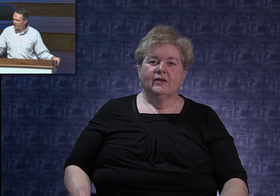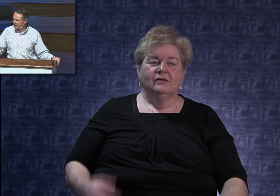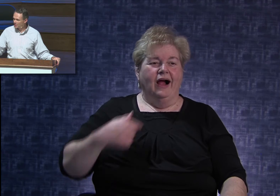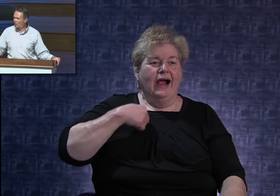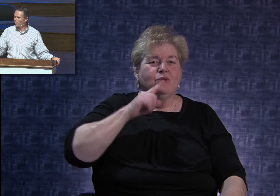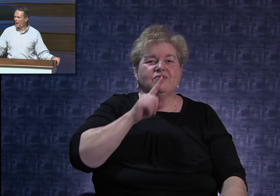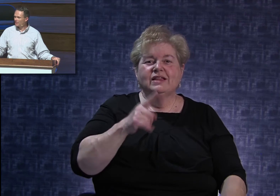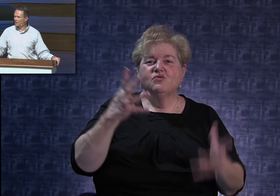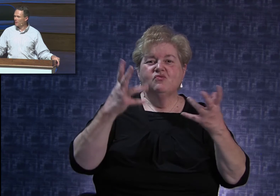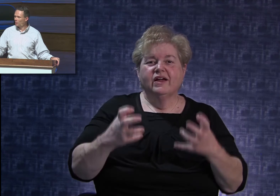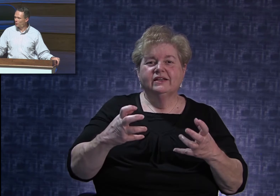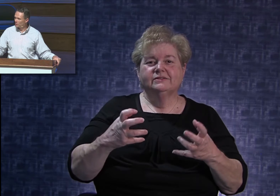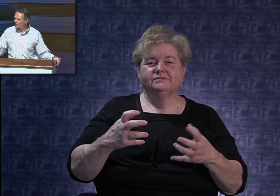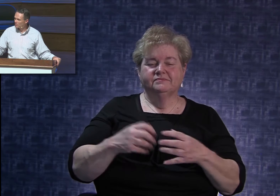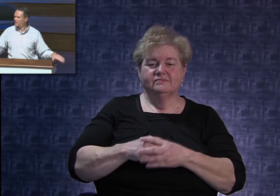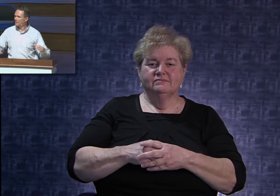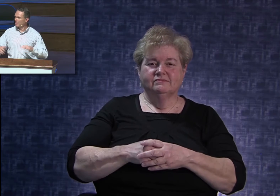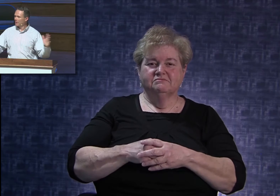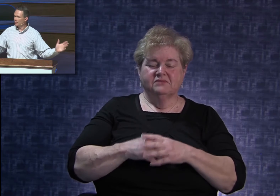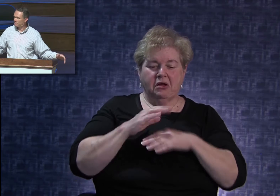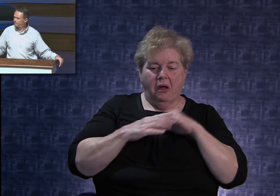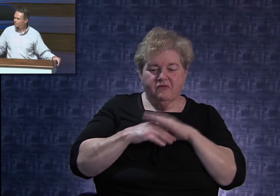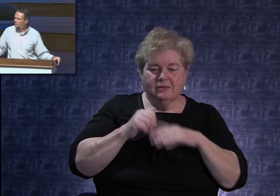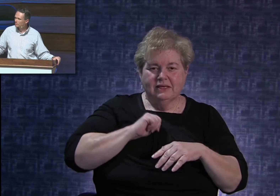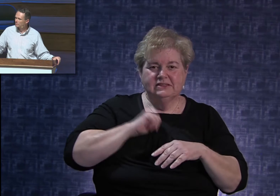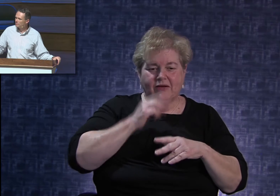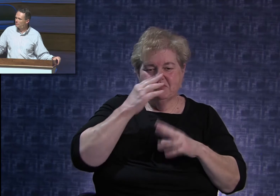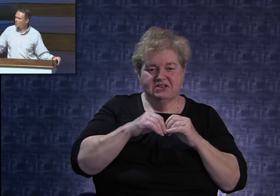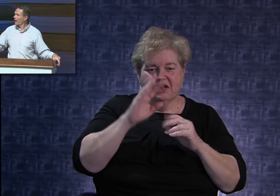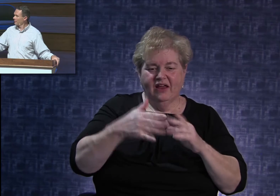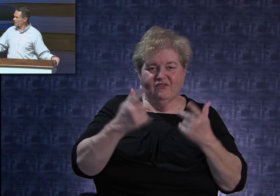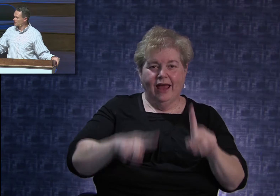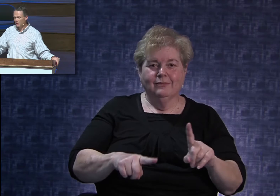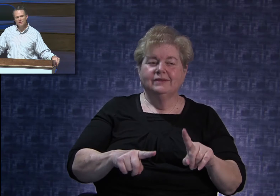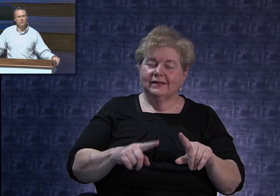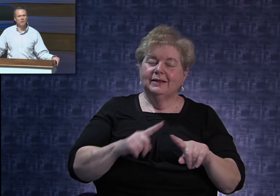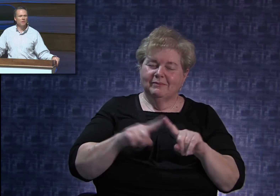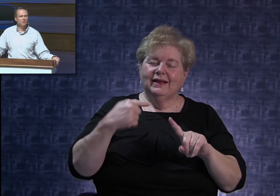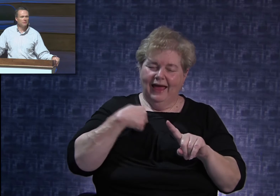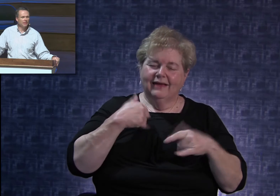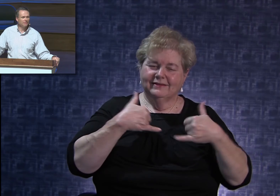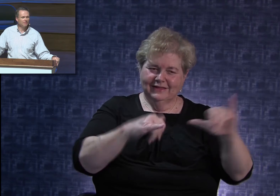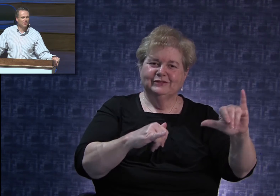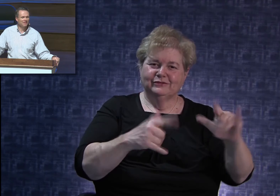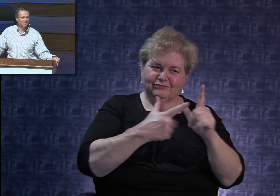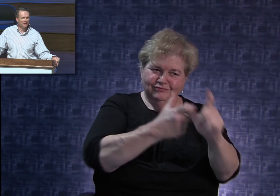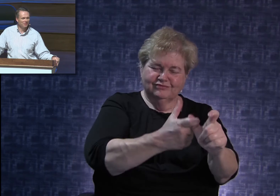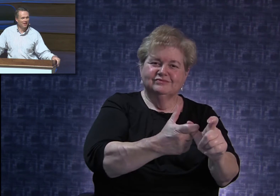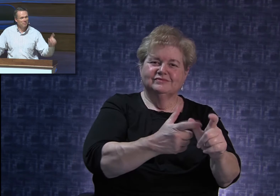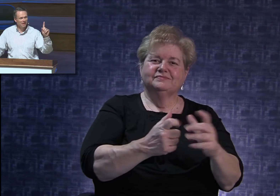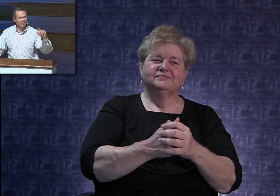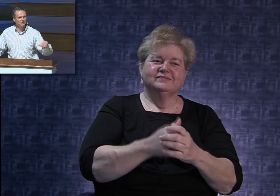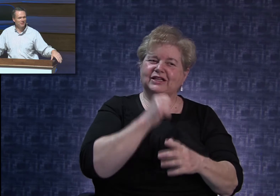I wanted to just go back, lick my wounds, and pretend it never happened. But I finished the race, in case you're curious, in less than